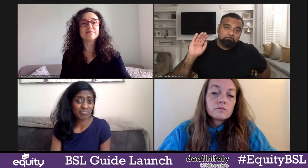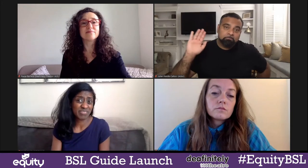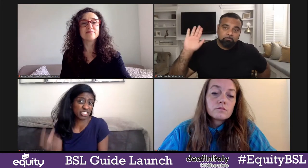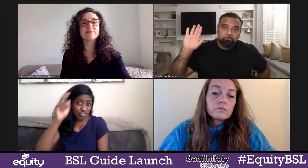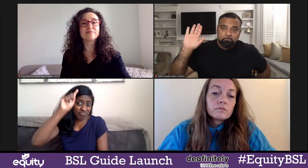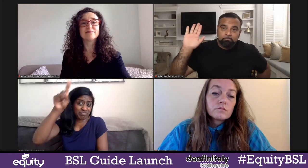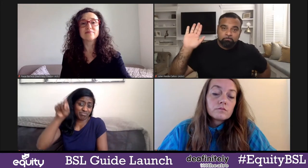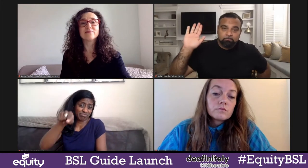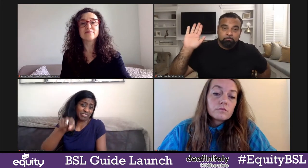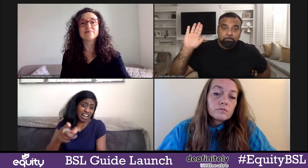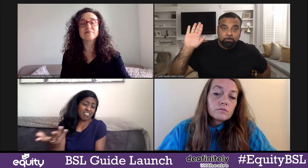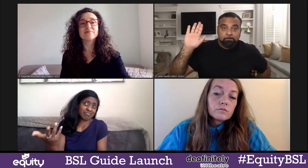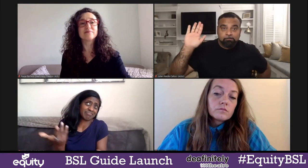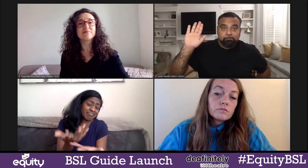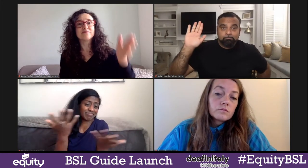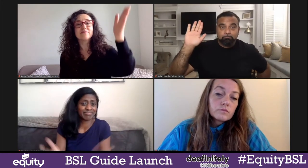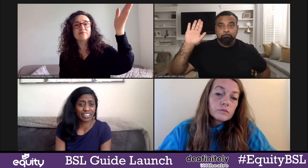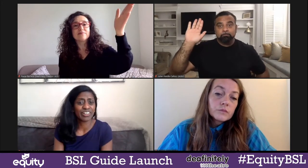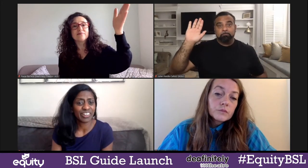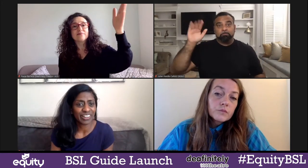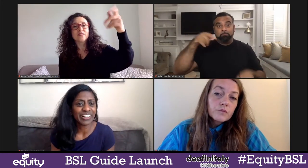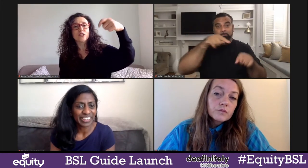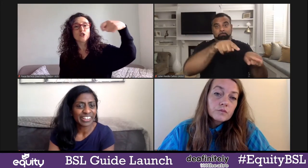a really positive process. So that would be my idea.